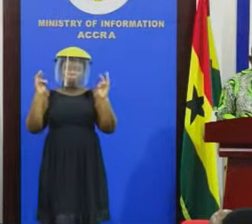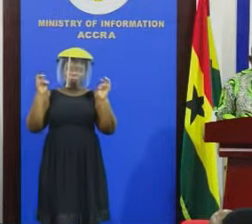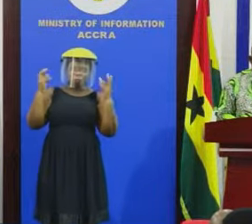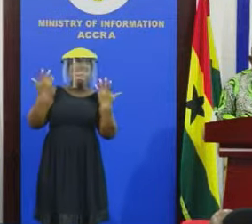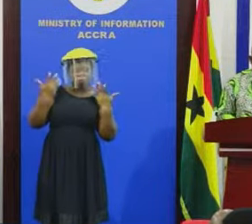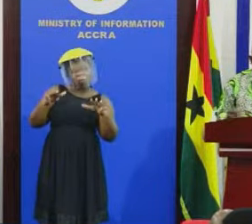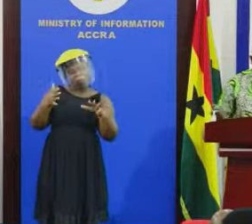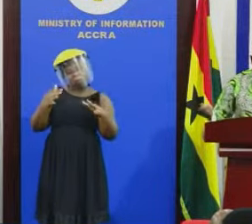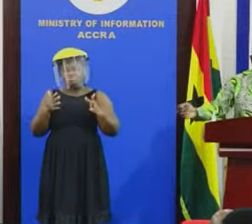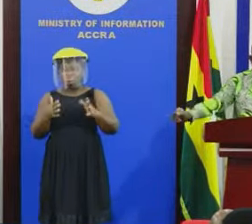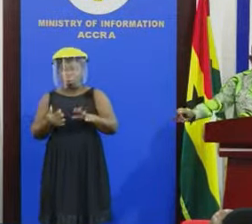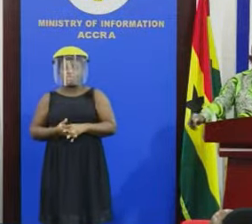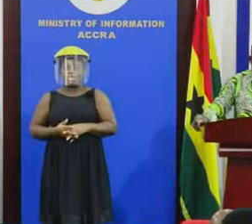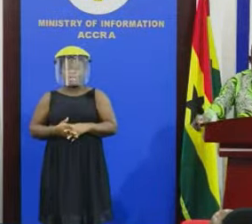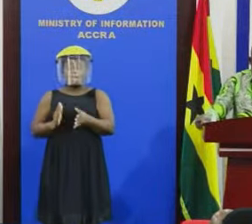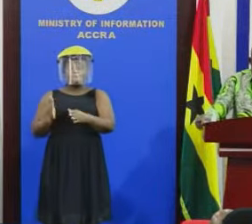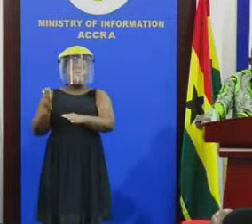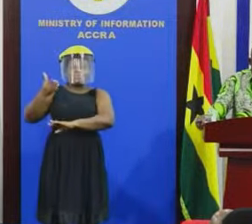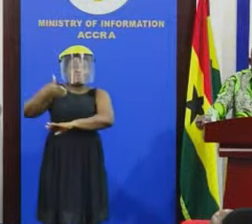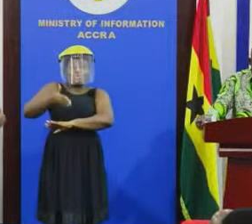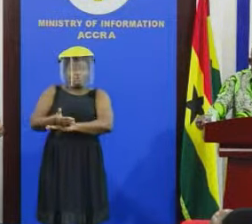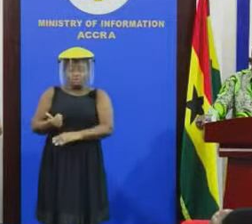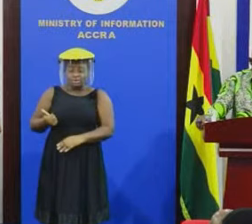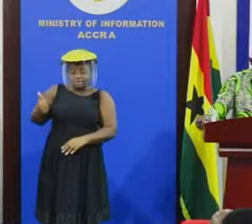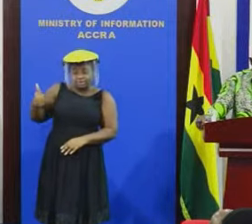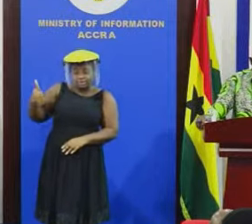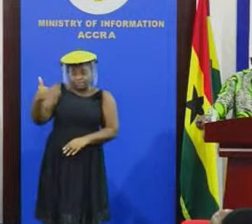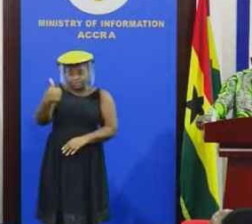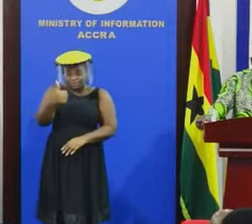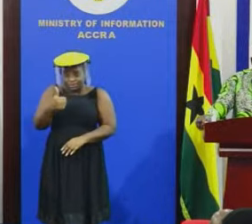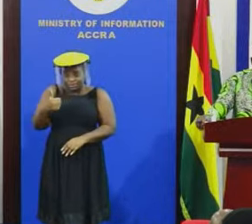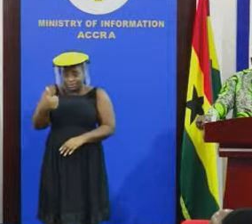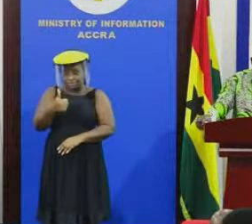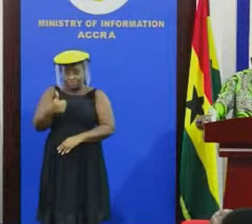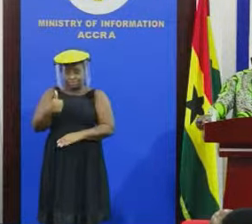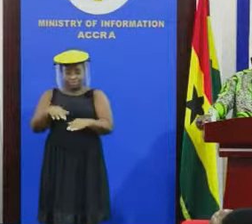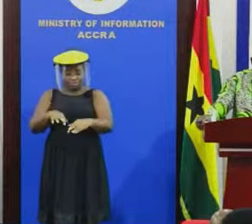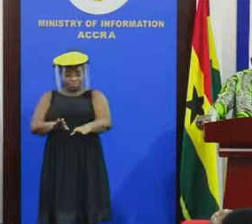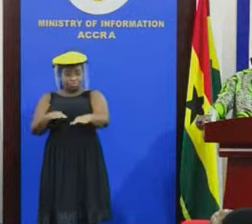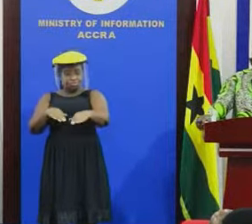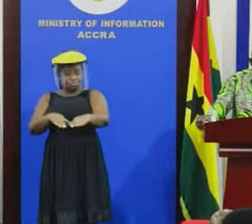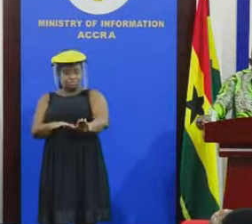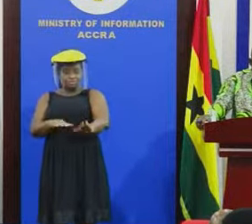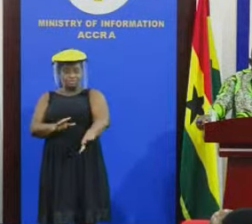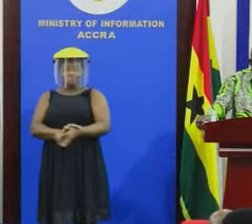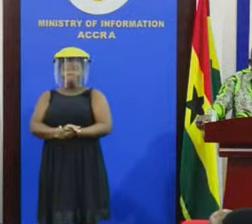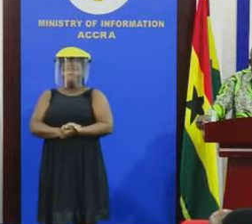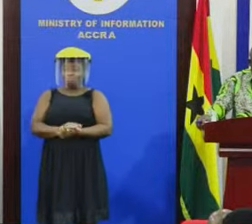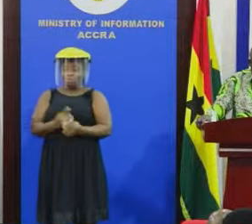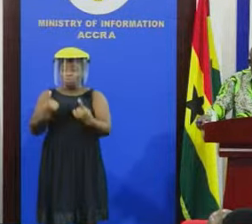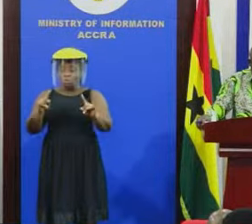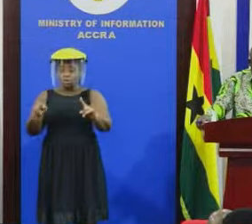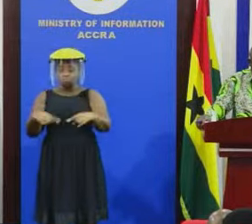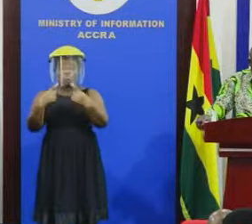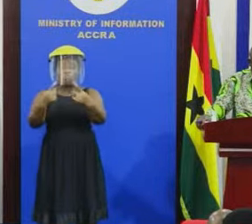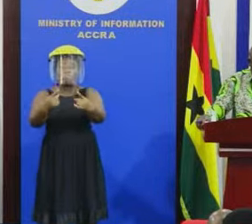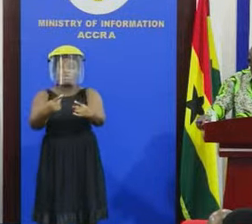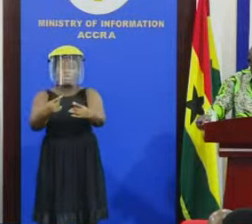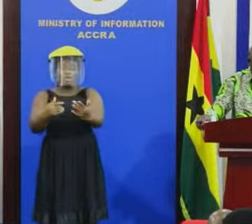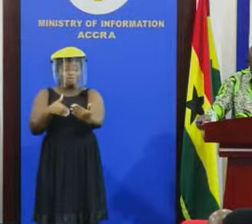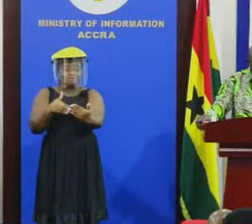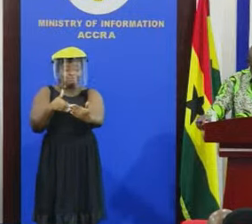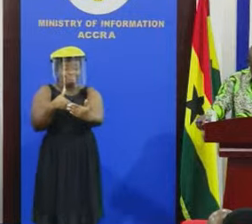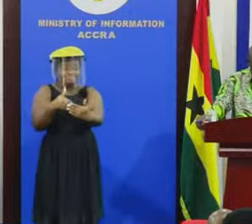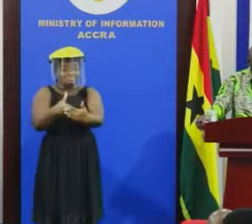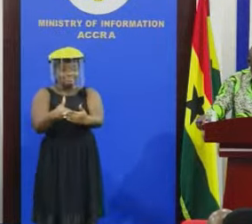sovereignty. Beyond our own territorial waters, when you pursue them, you get to the end of our